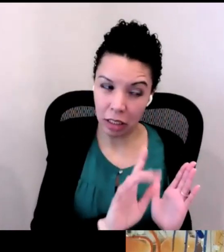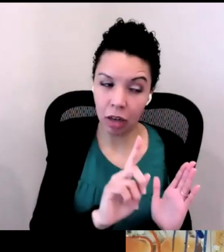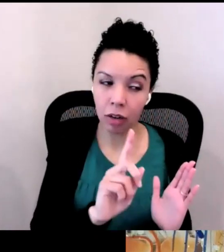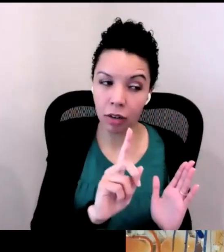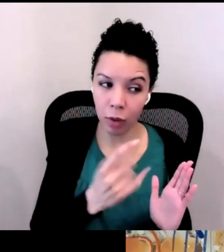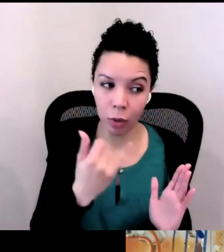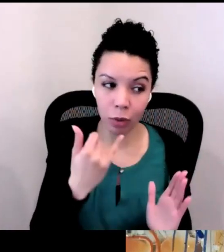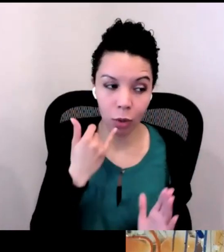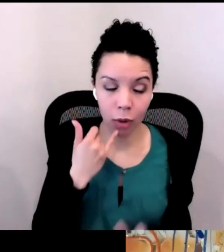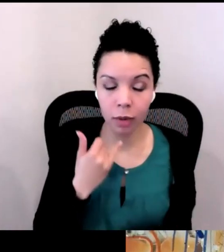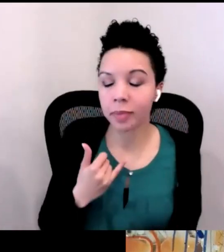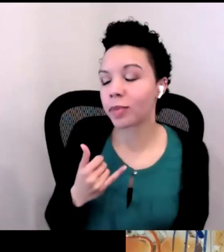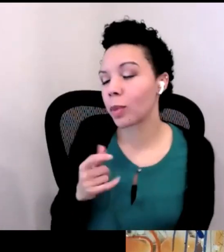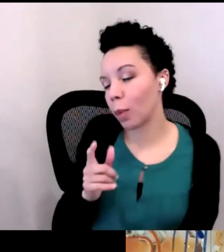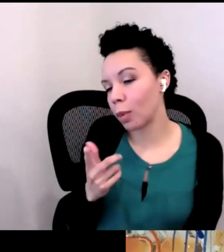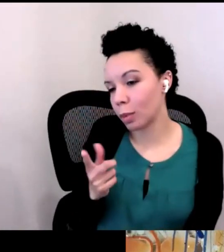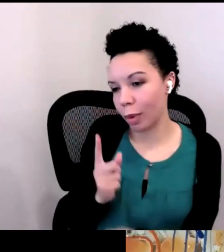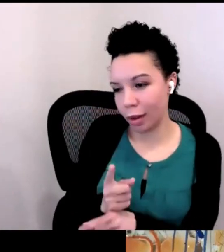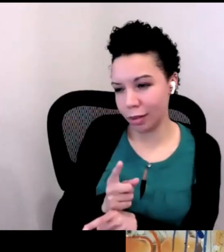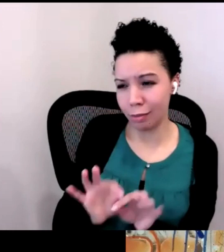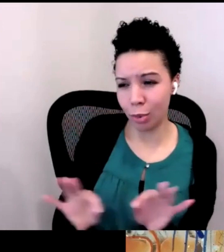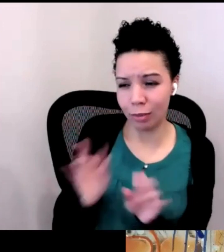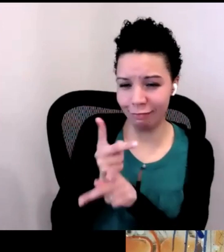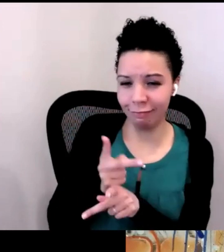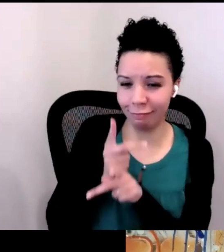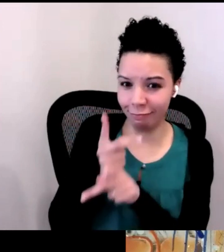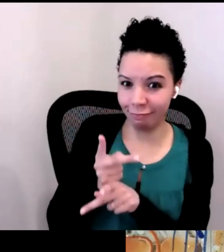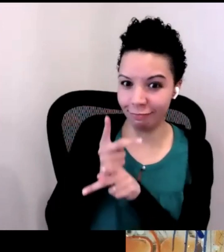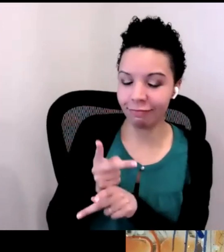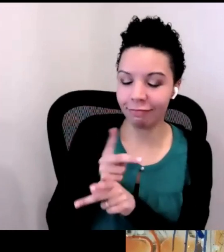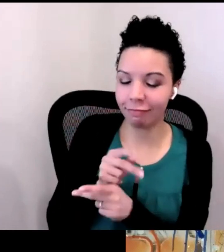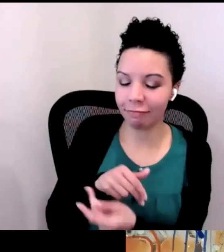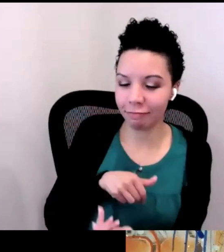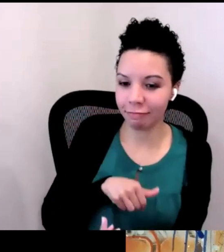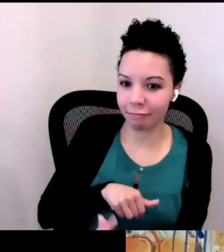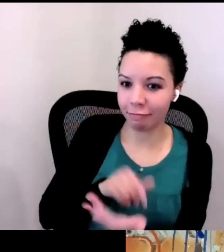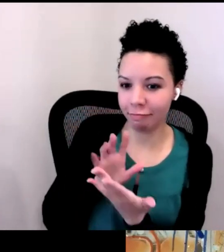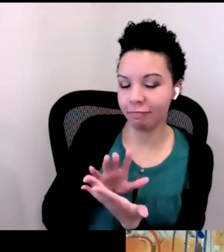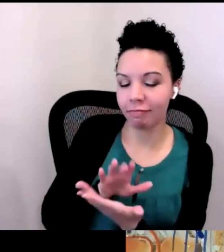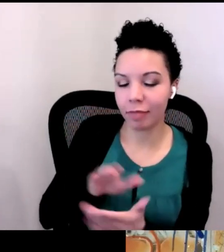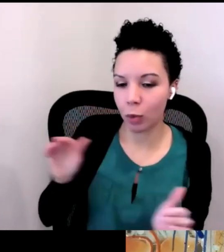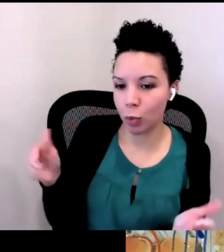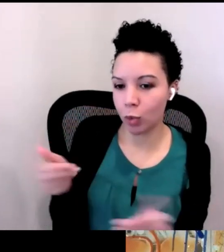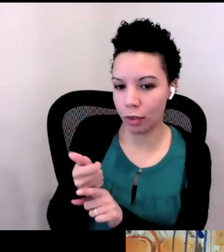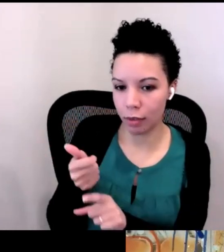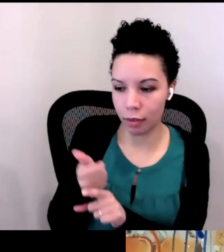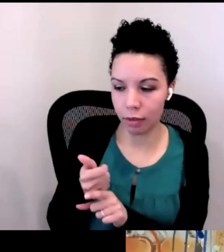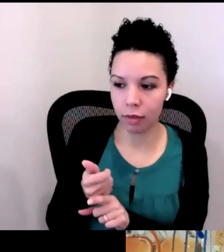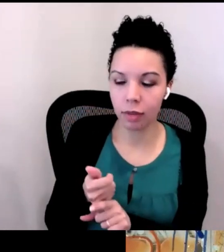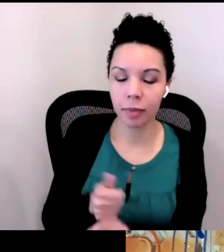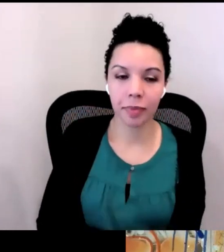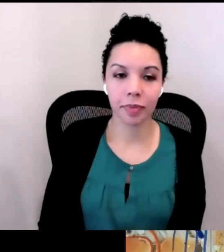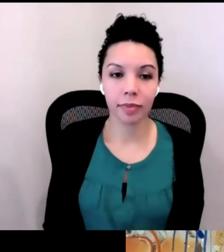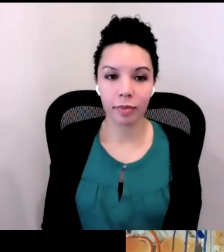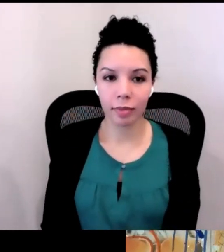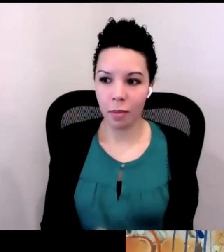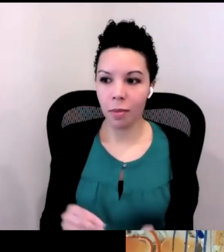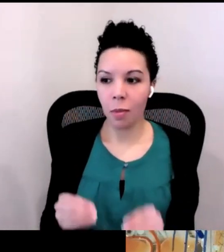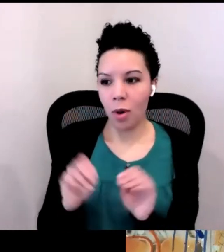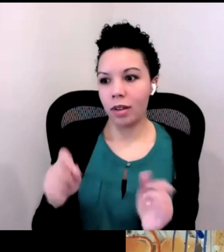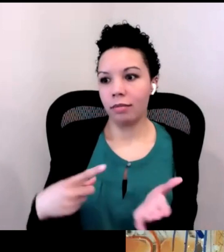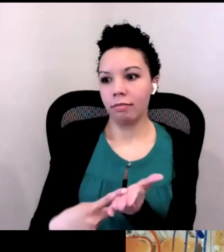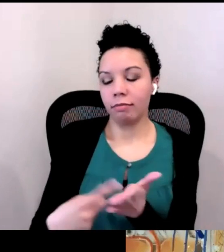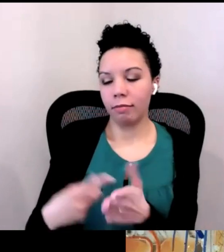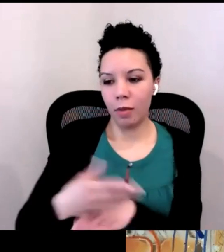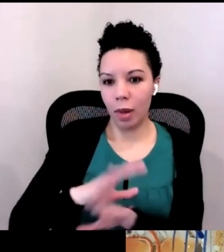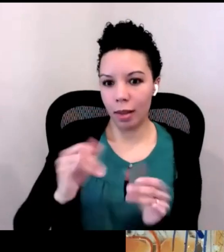stuff. A lot of good stuff for our worksheet and for discussion in your class after today. Question from Jalen Gray. And